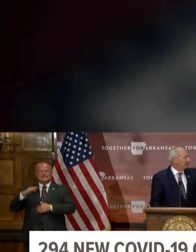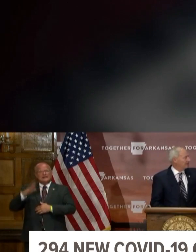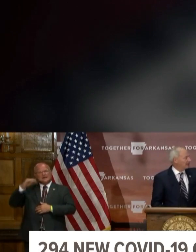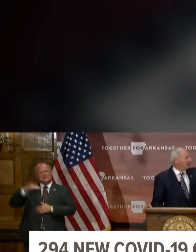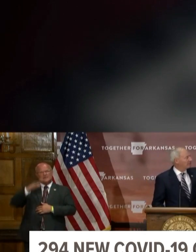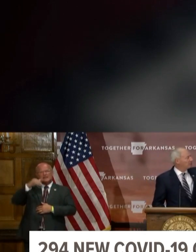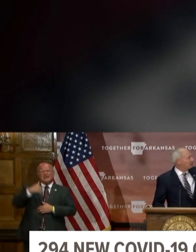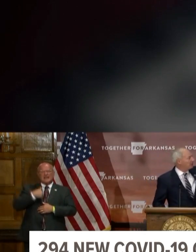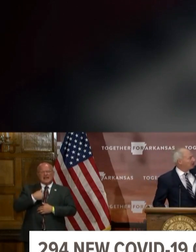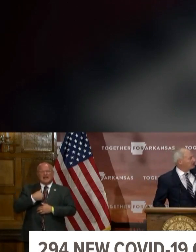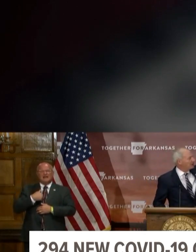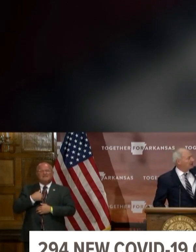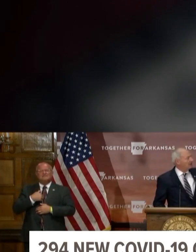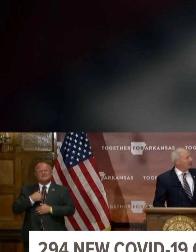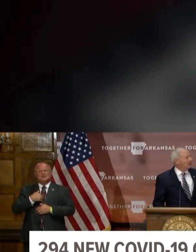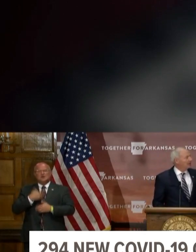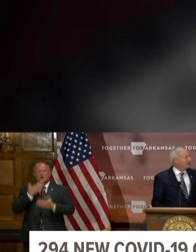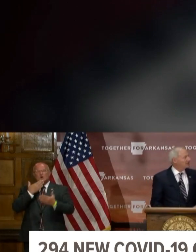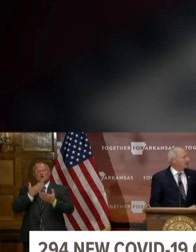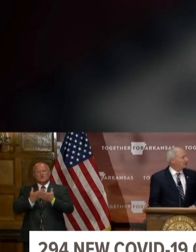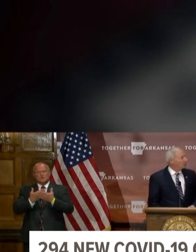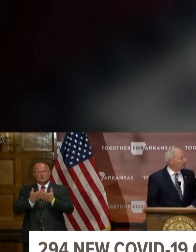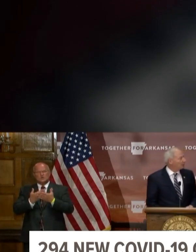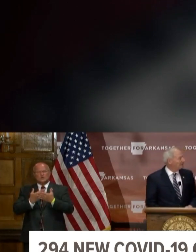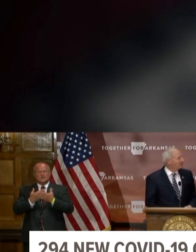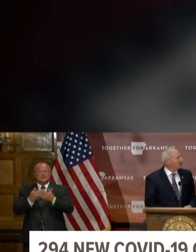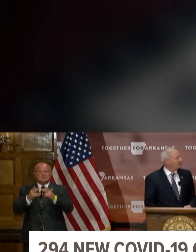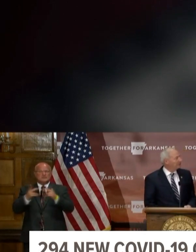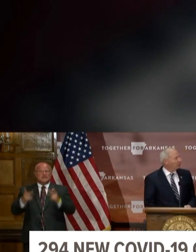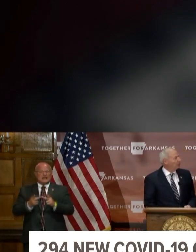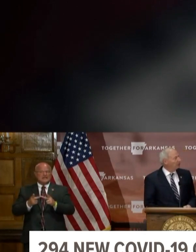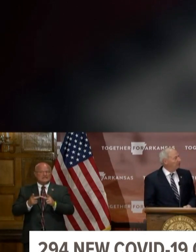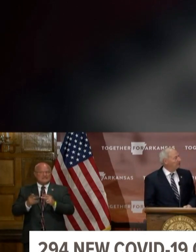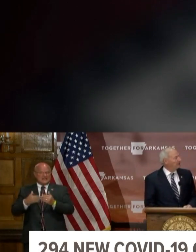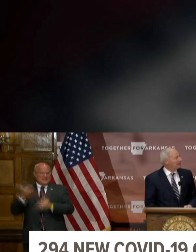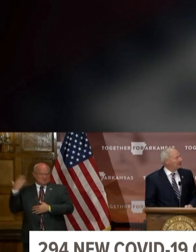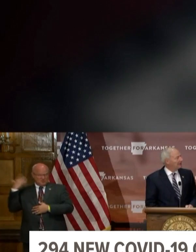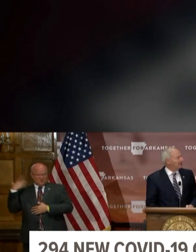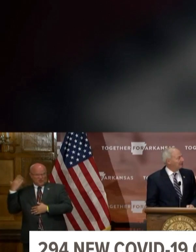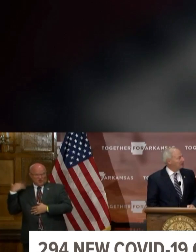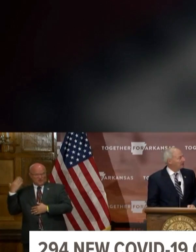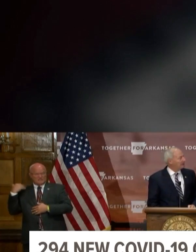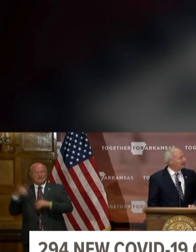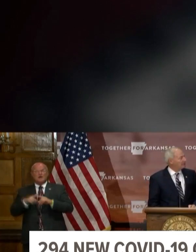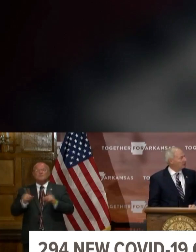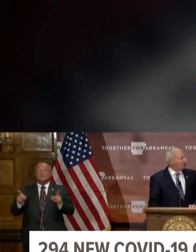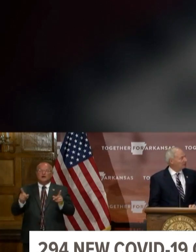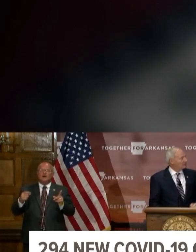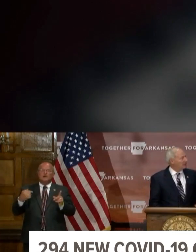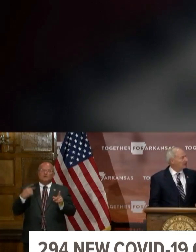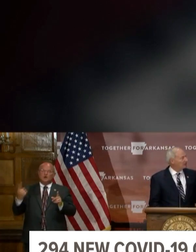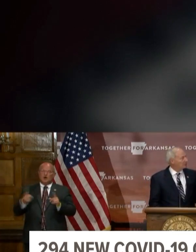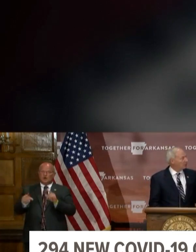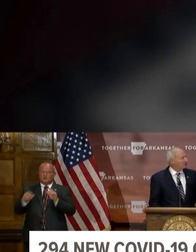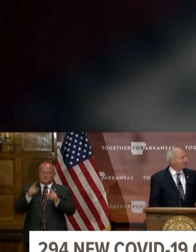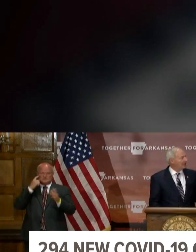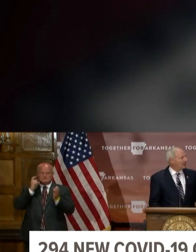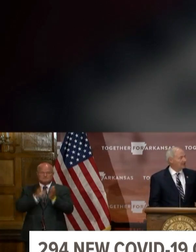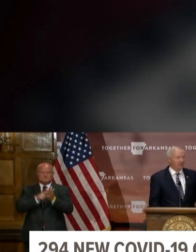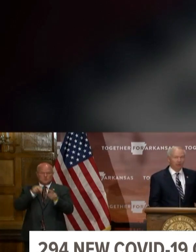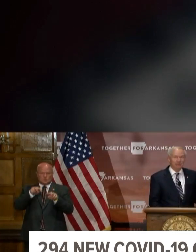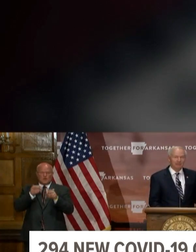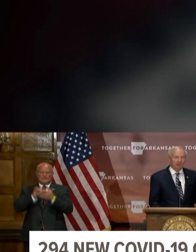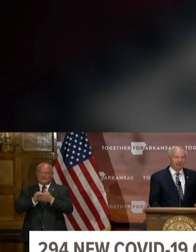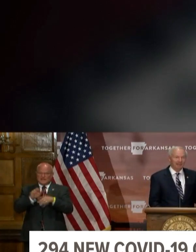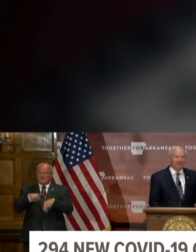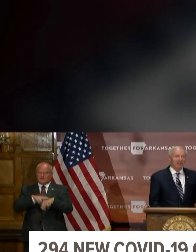down. We have a comfortable margin to where we've been before, but we will always watch that.